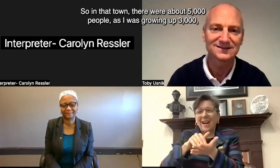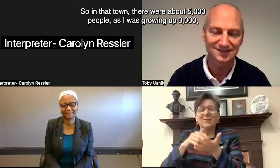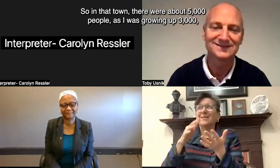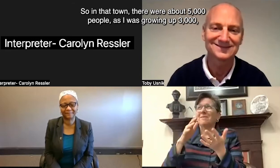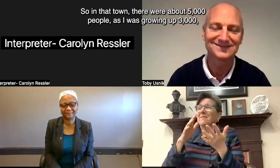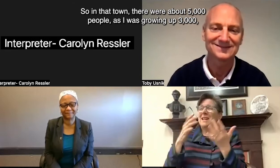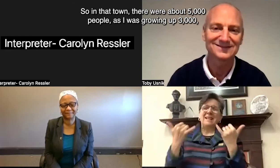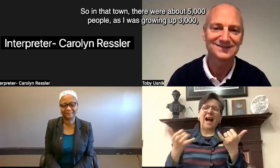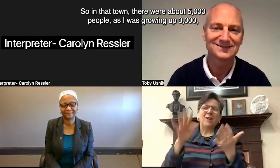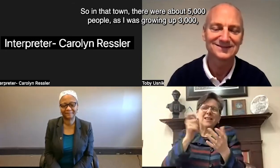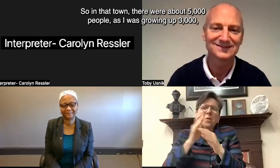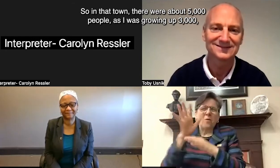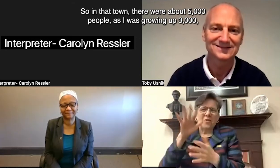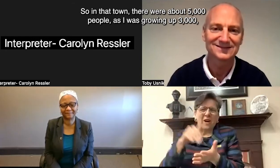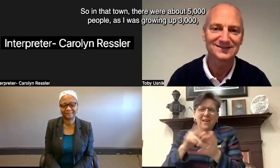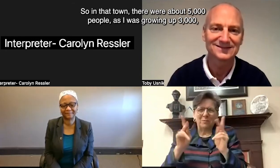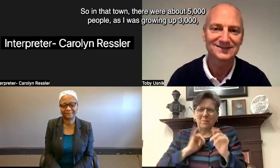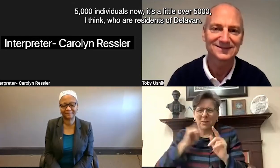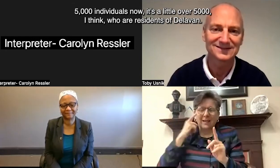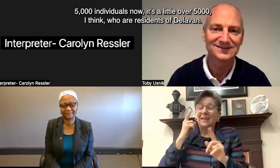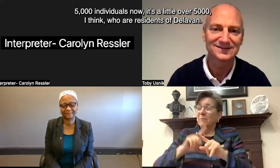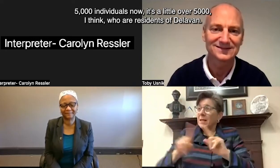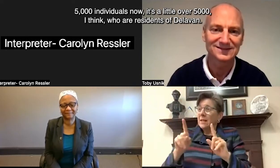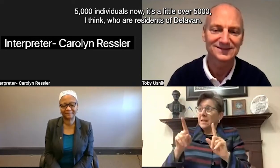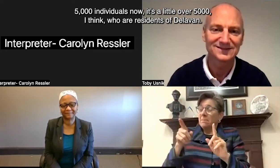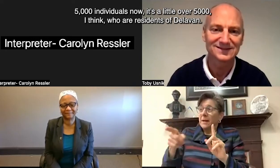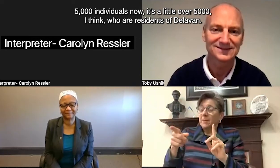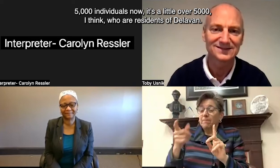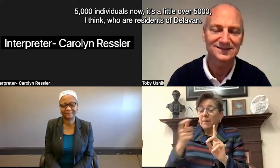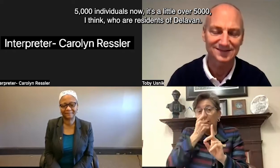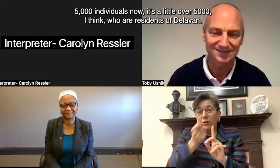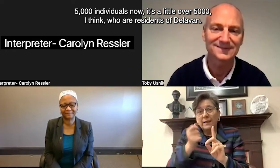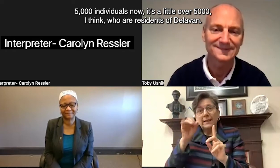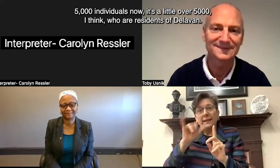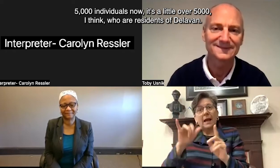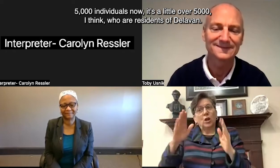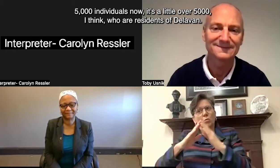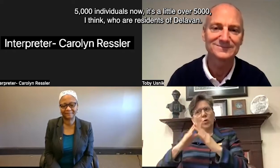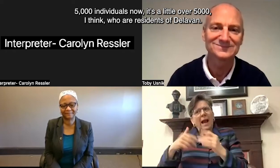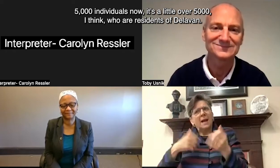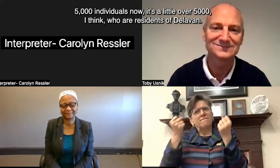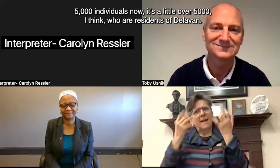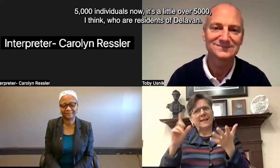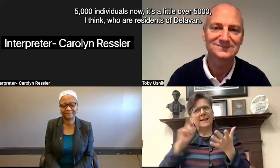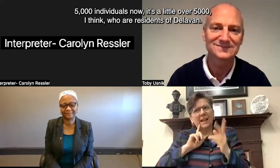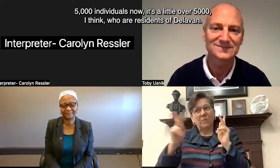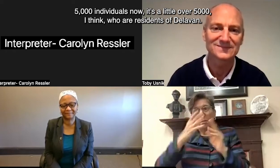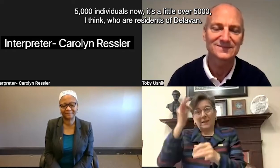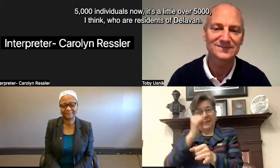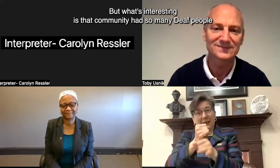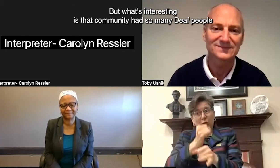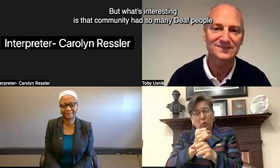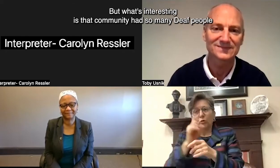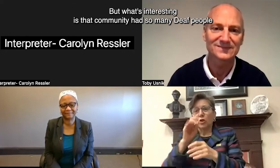was growing up, 3,000, 5,000 individuals. Now it's a little over 5,000, think, who are residents of Delavan. But what's interesting is that